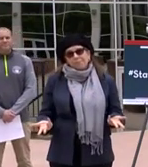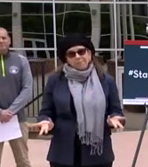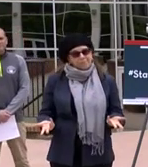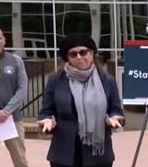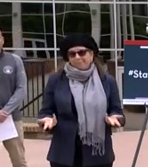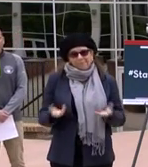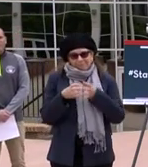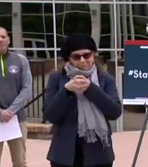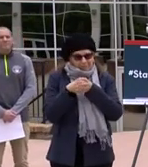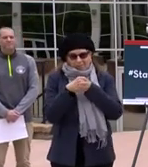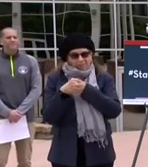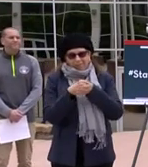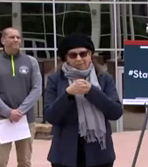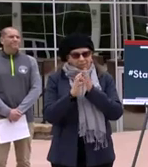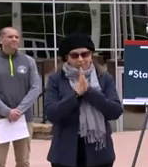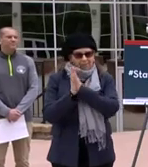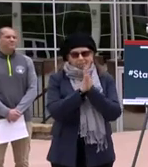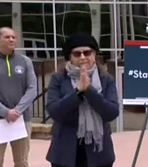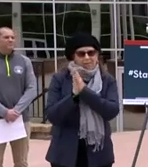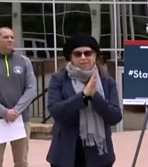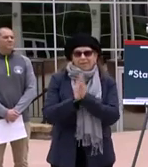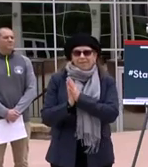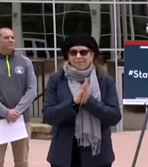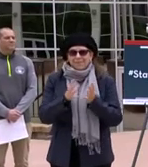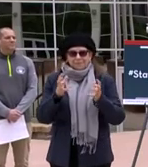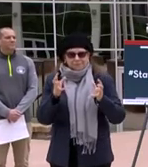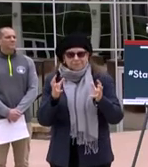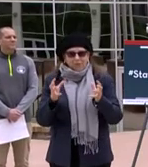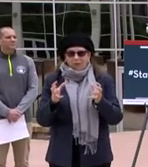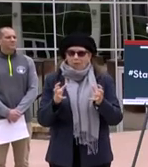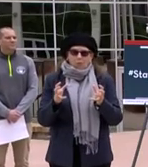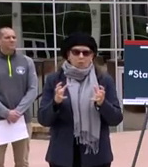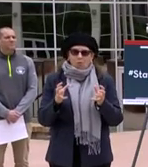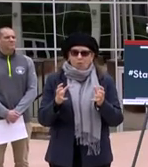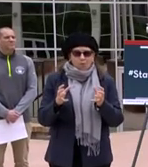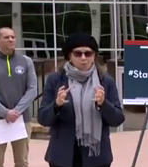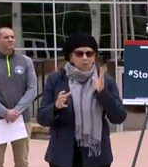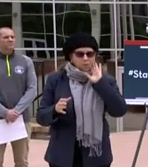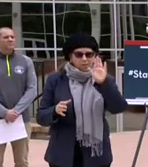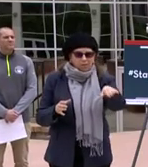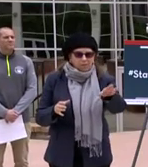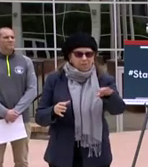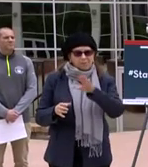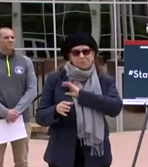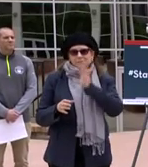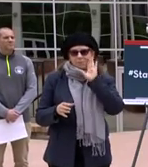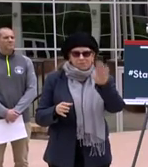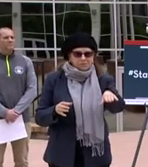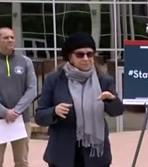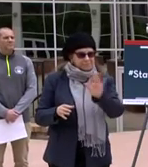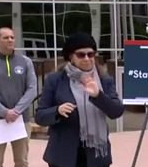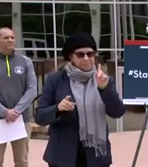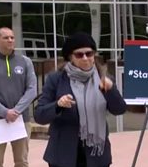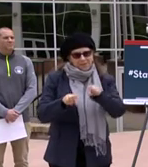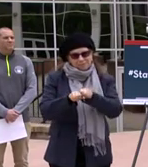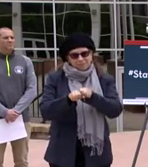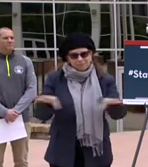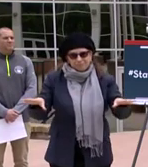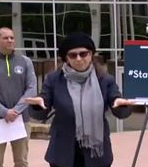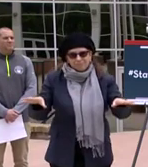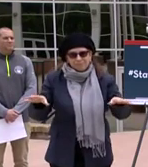would cause the police to come and say you got to move on? Yes, it would. It violates the rules